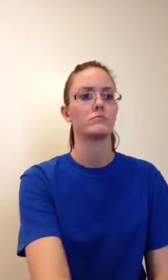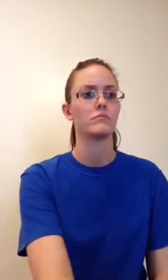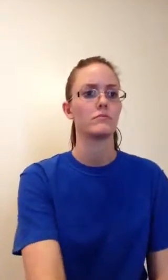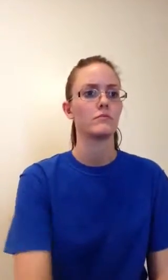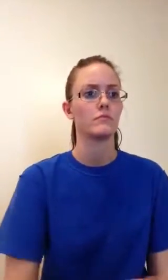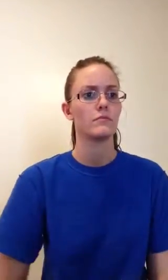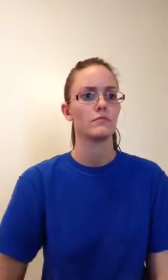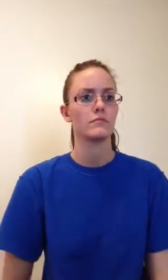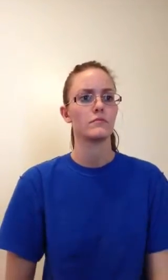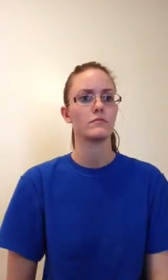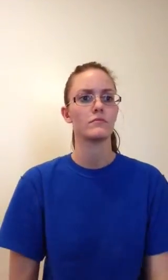Who's going to read it, design it?